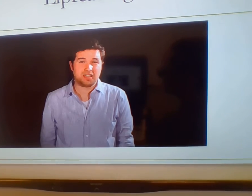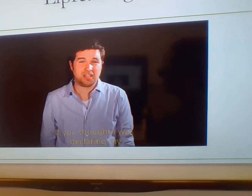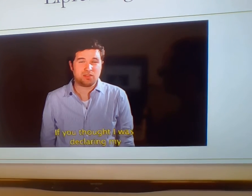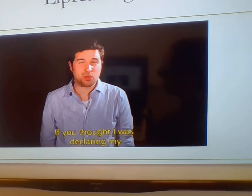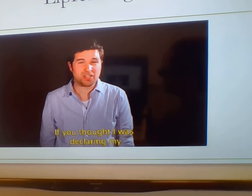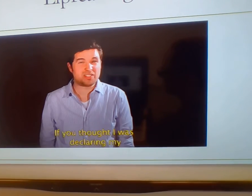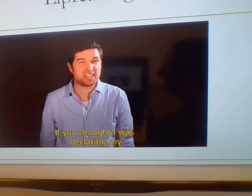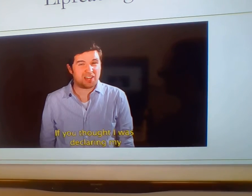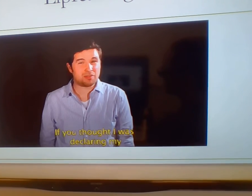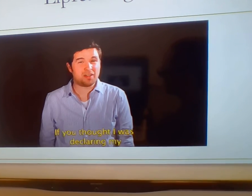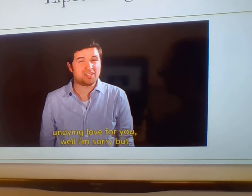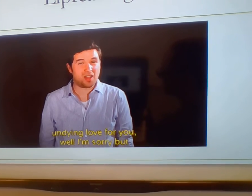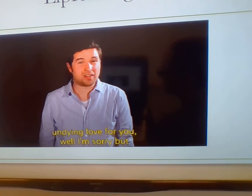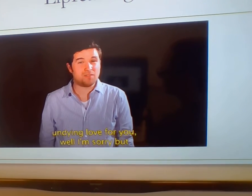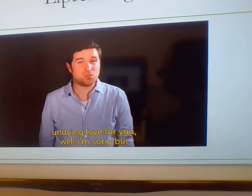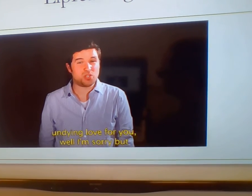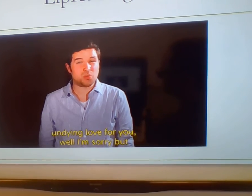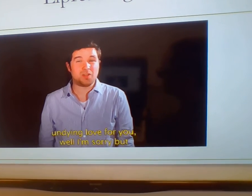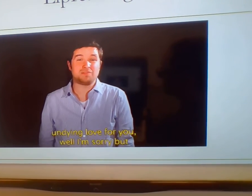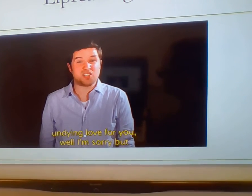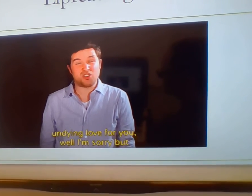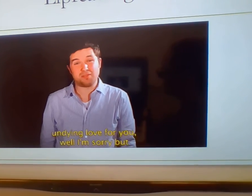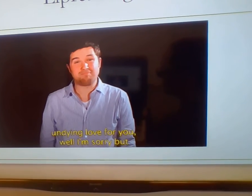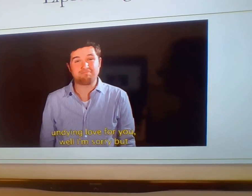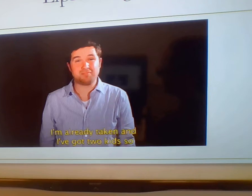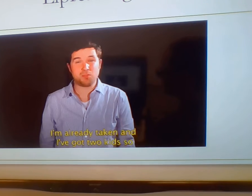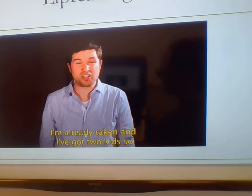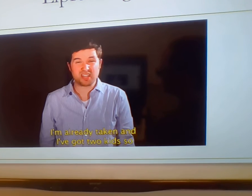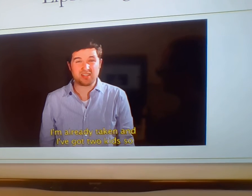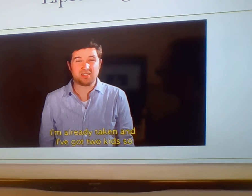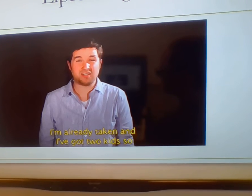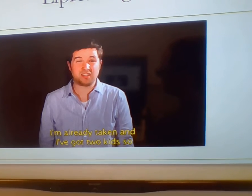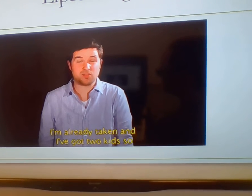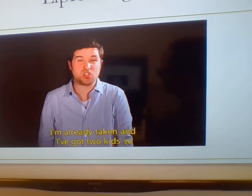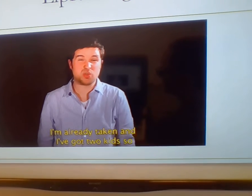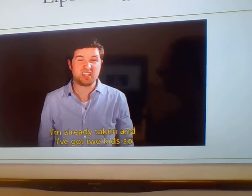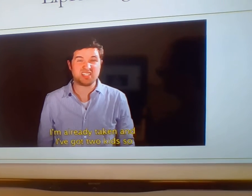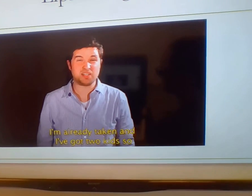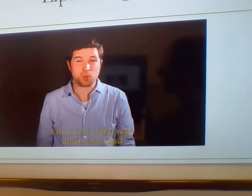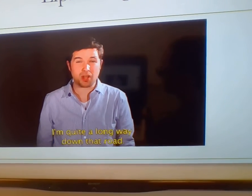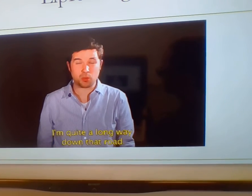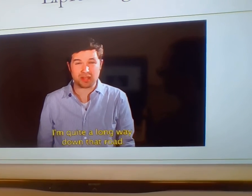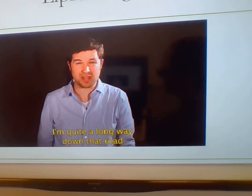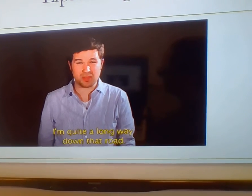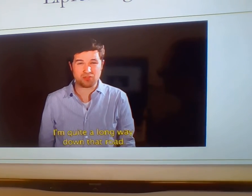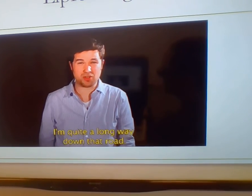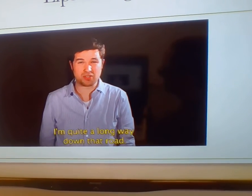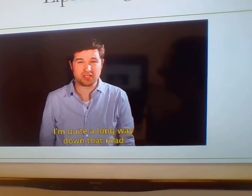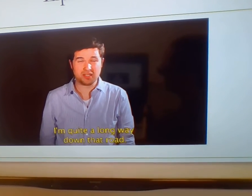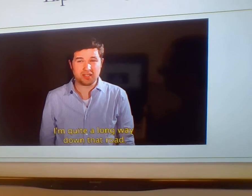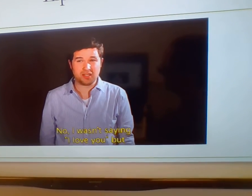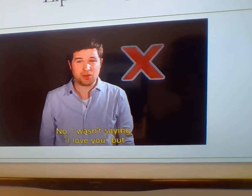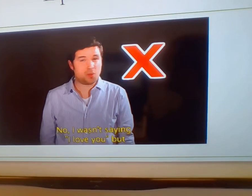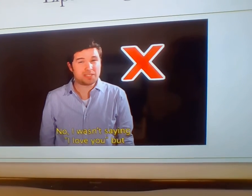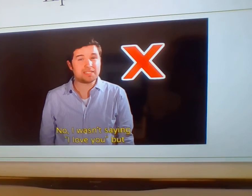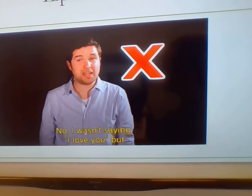If you thought I was declaring my undying love for you, well, I'm sorry, but I'm already taken. I've got 2 kids, so I'm quite a long way down that road. And I wasn't saying